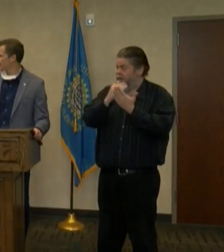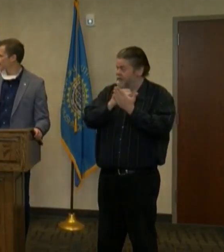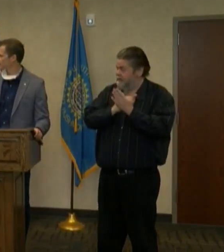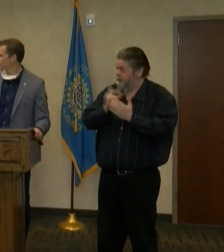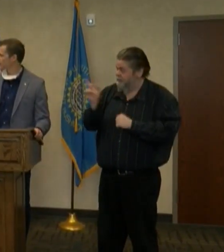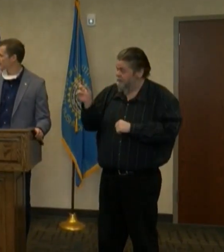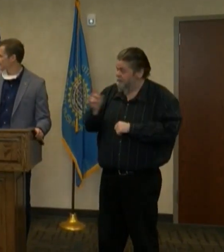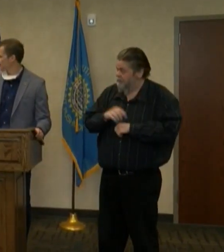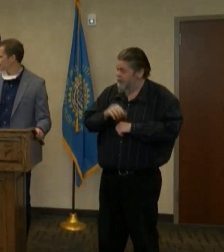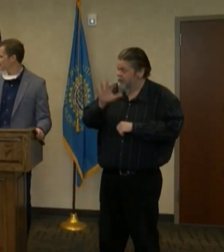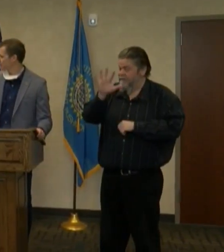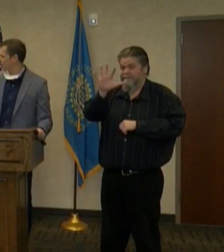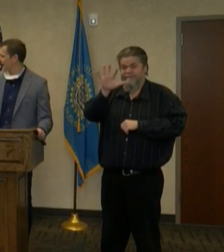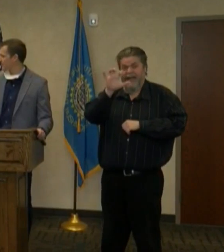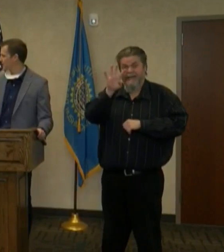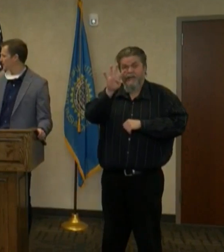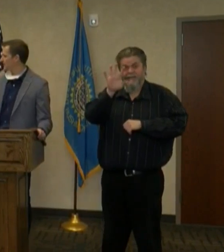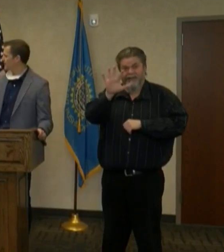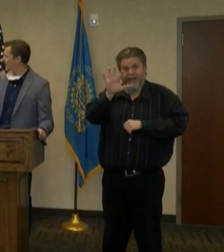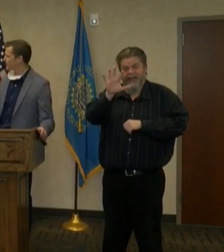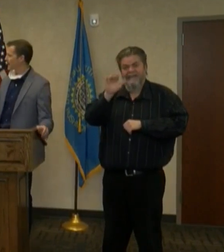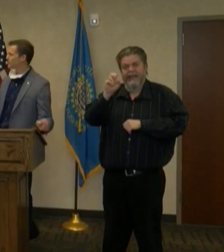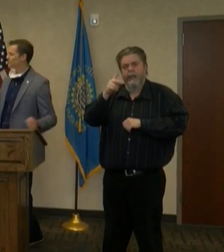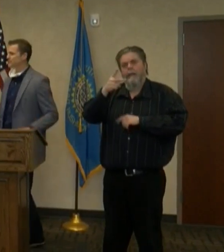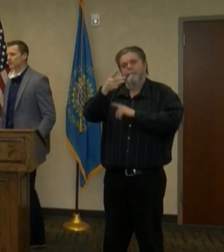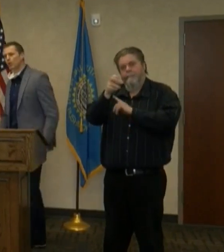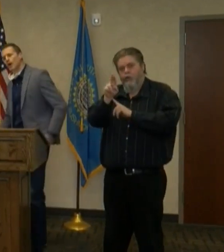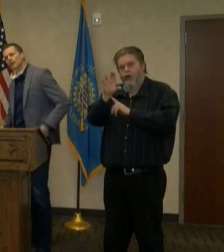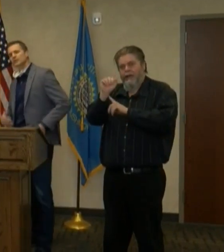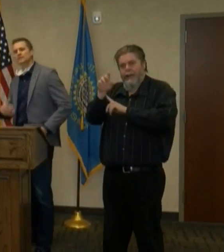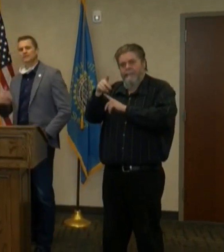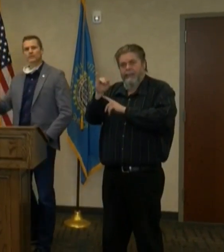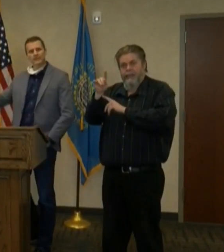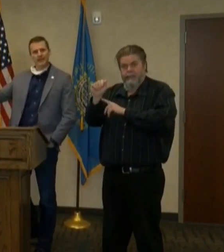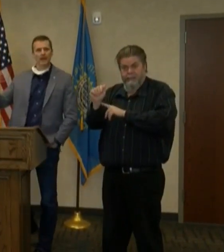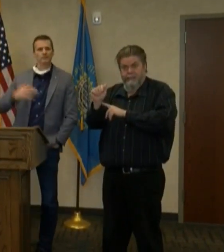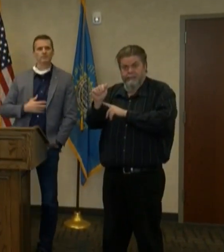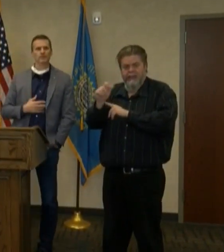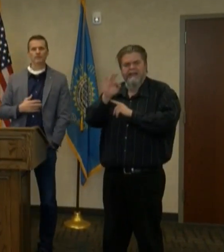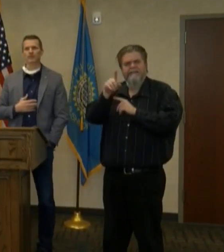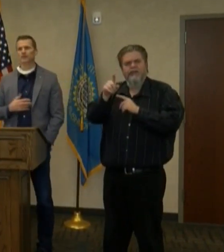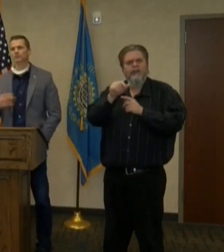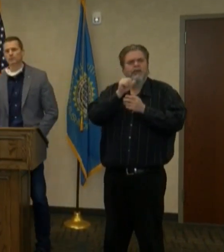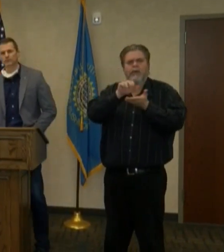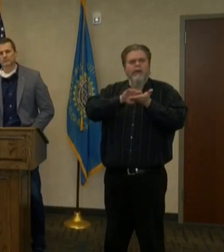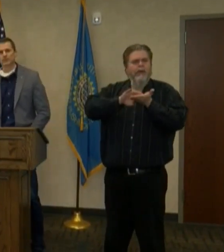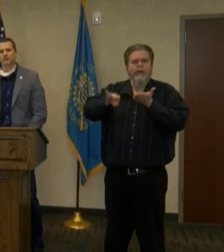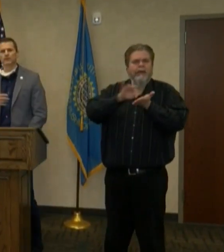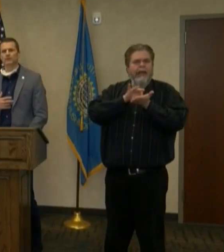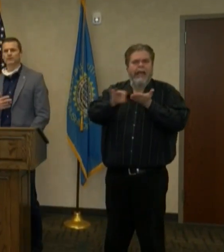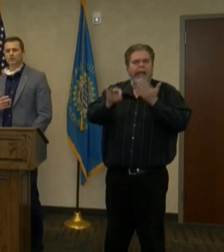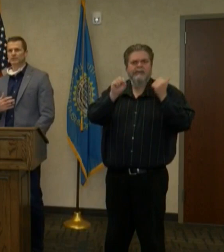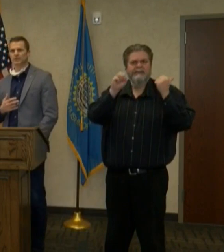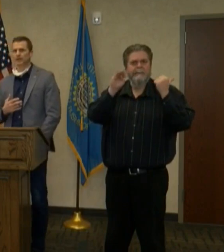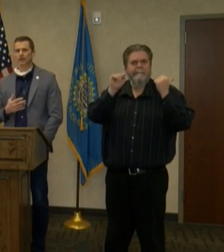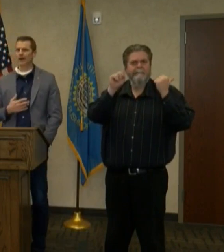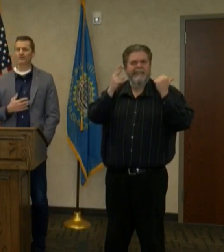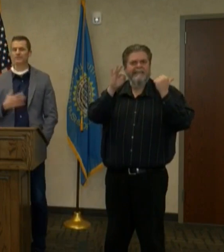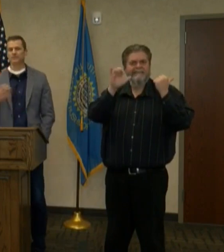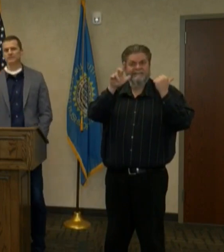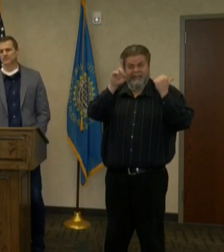At about 545 cases per capita. A lot of people say, well, if you take out Smithfield, remove Smithfield,